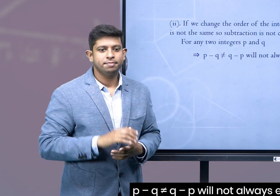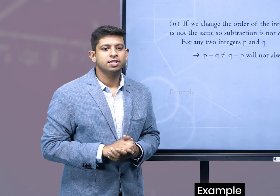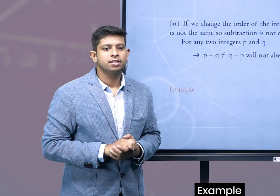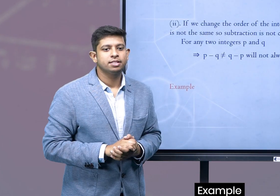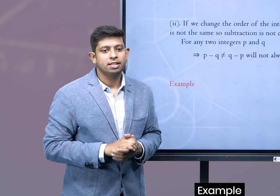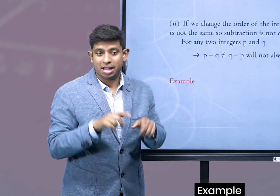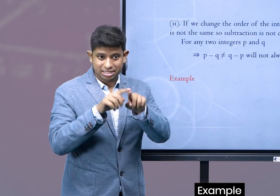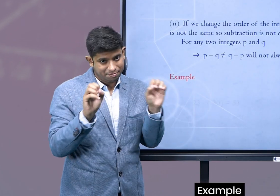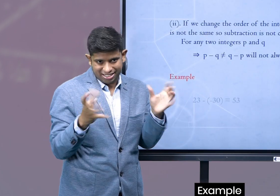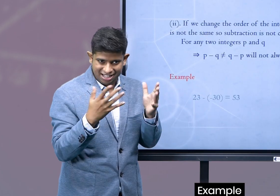Example: